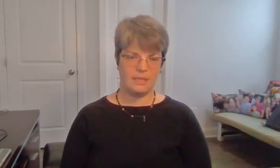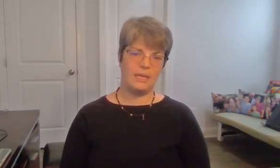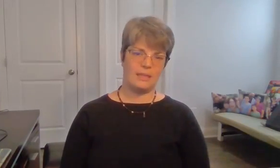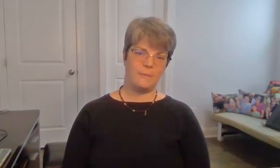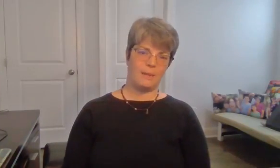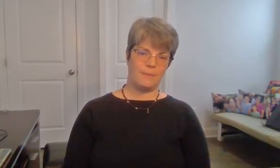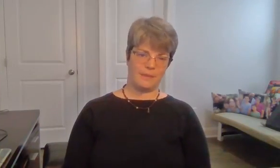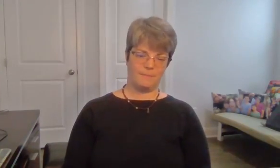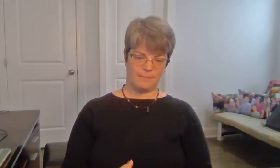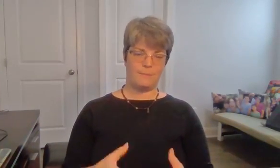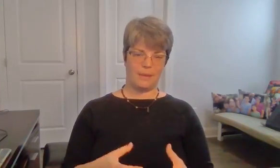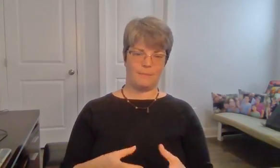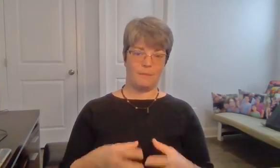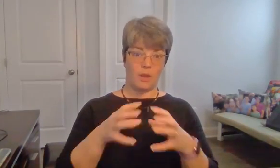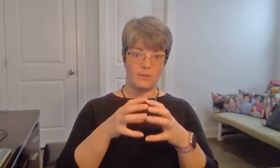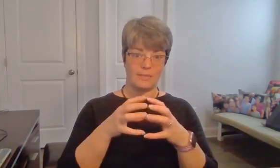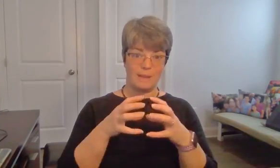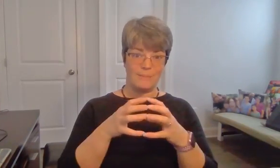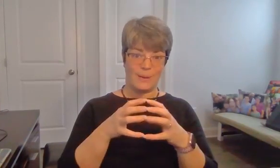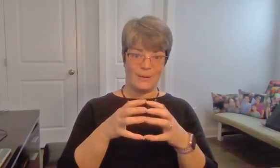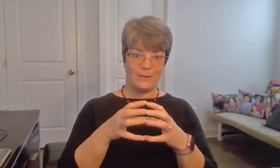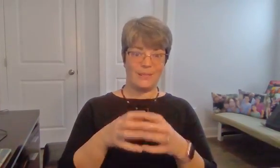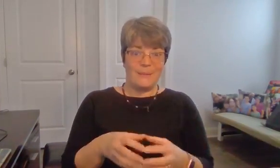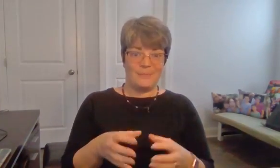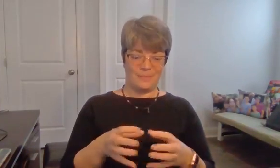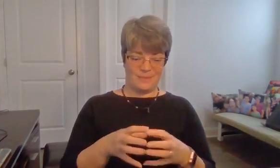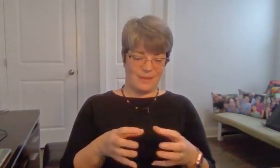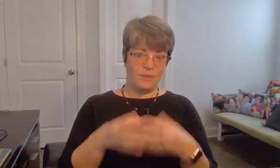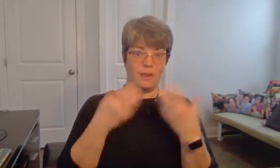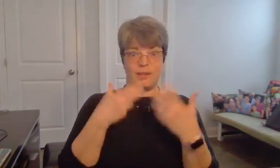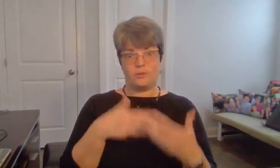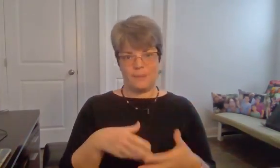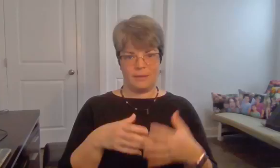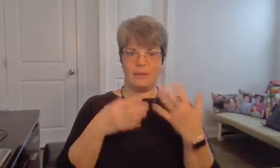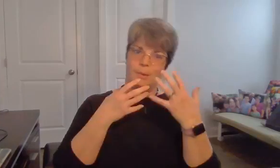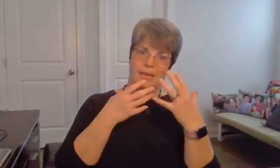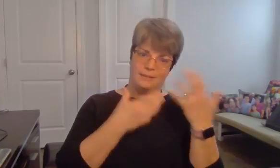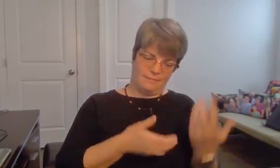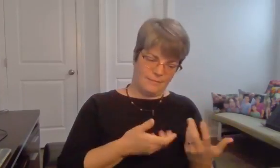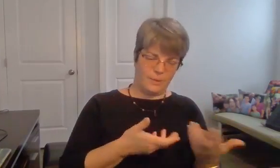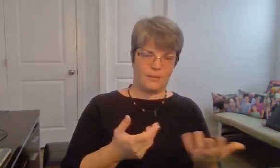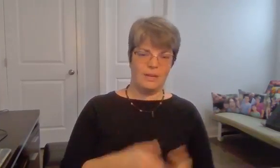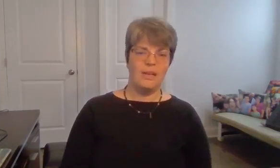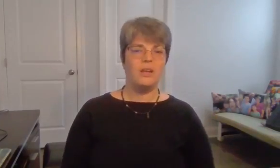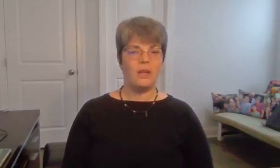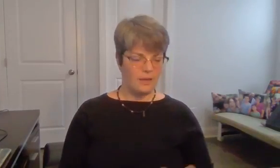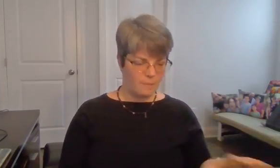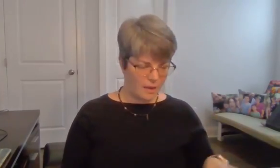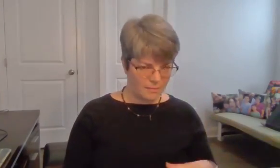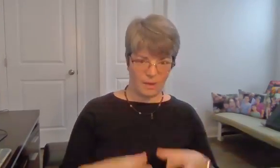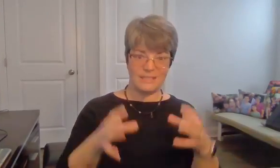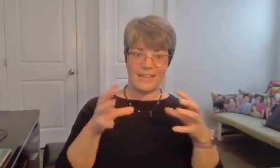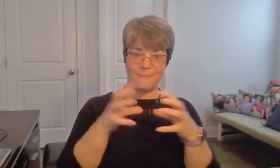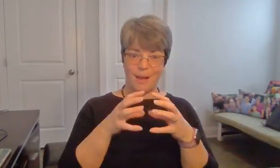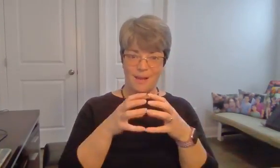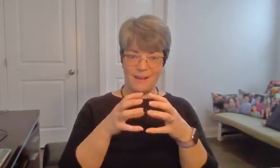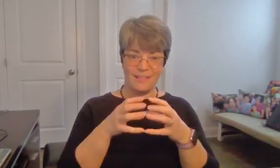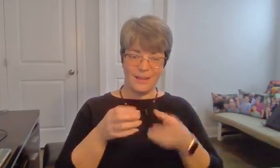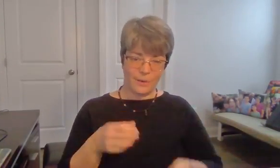kid, they pick up the ball, you sign ball, they drop it, they bite it, whatever, and then you pick up the balls, they ball, and you roll it